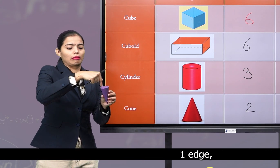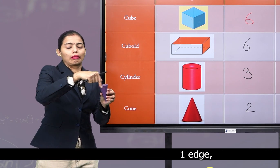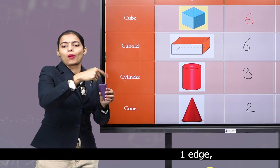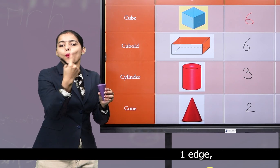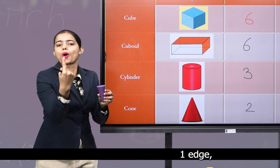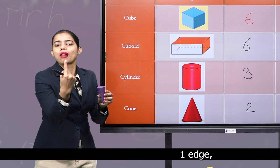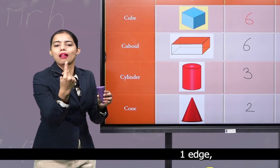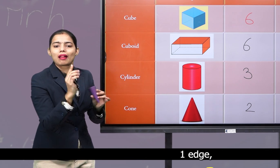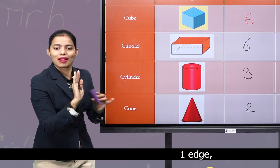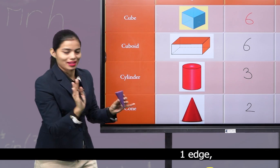1 edges